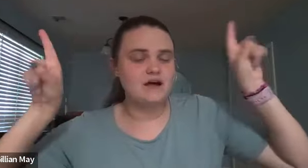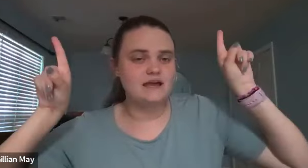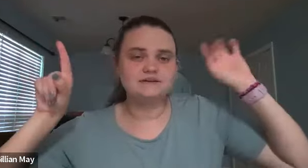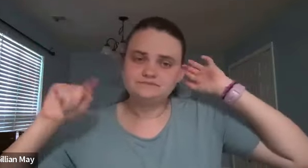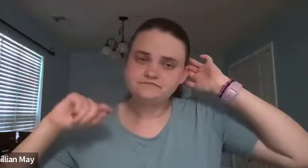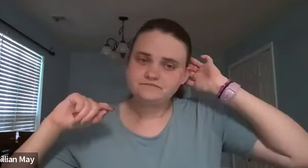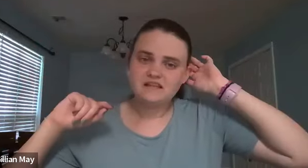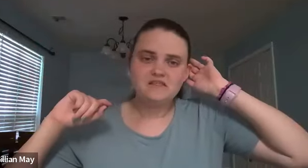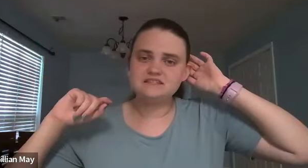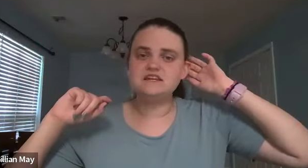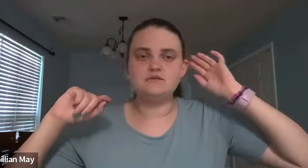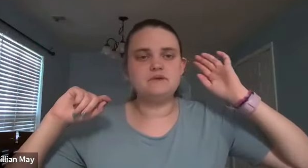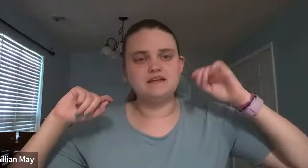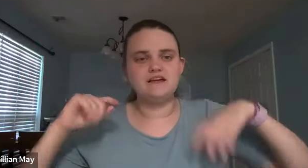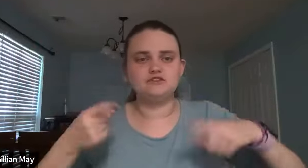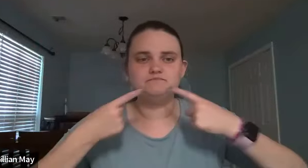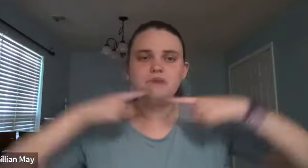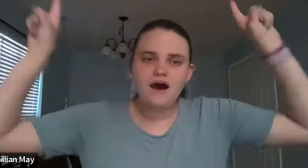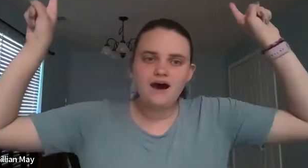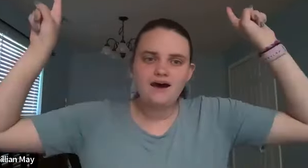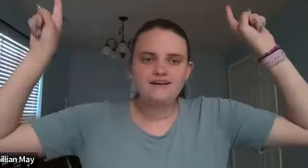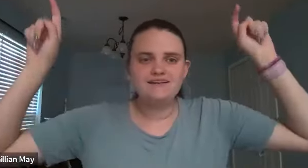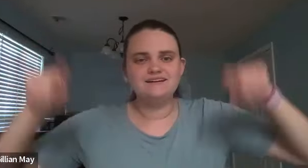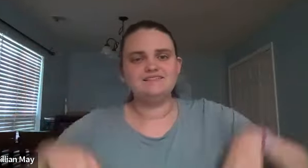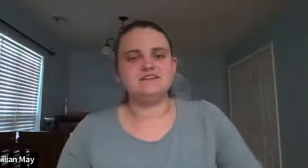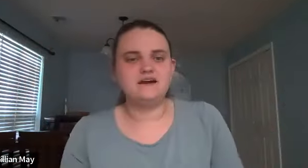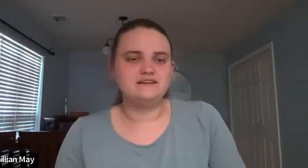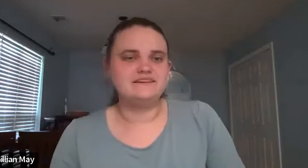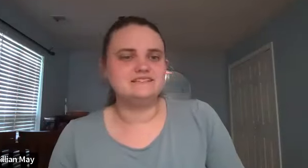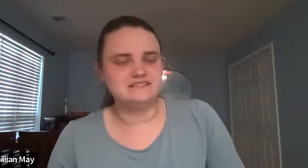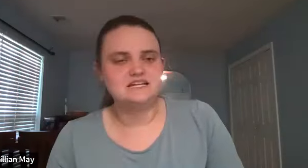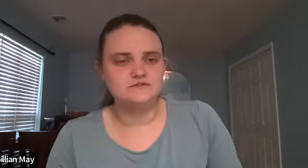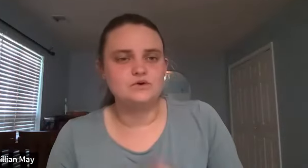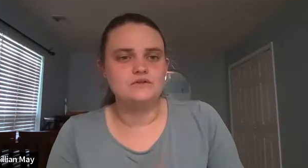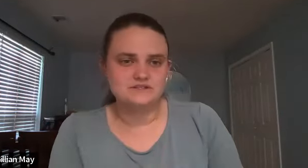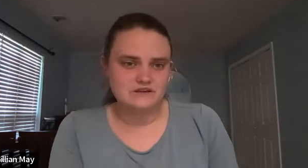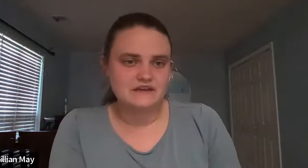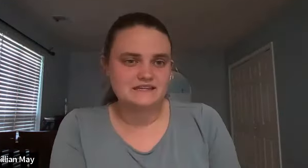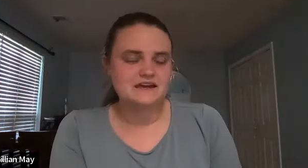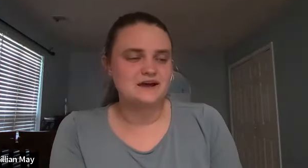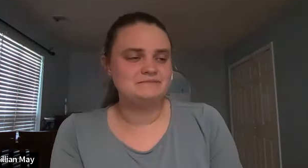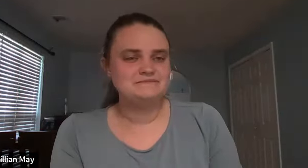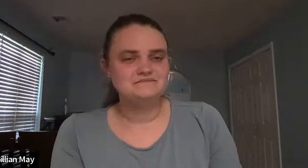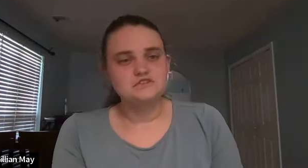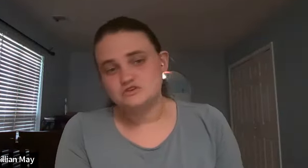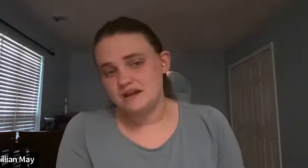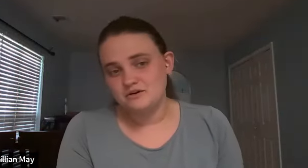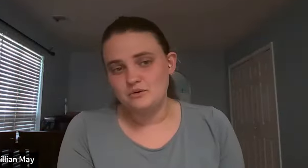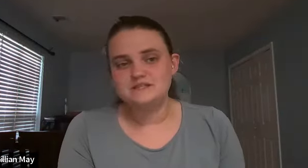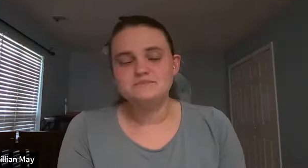like, that's another big, like those, like finally successful, those sort of things. Those are kind of cool ones, but so